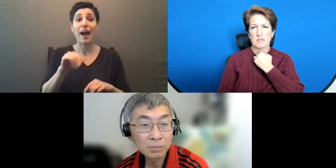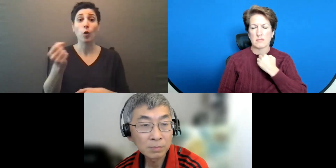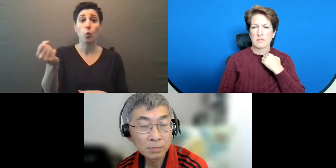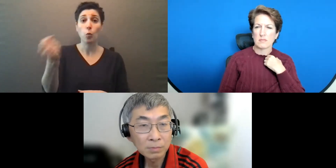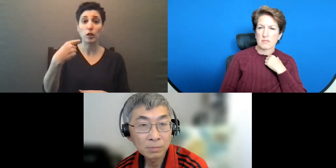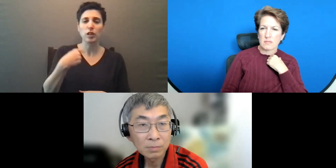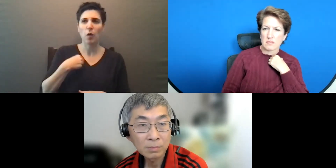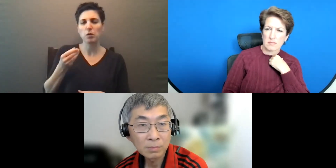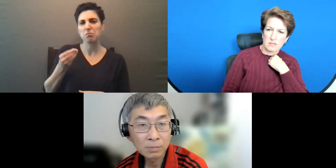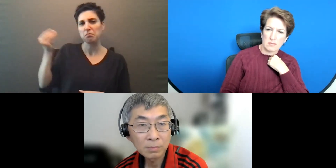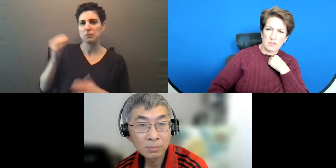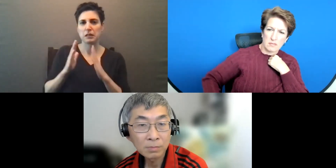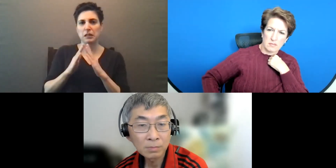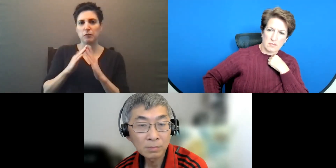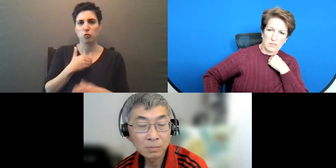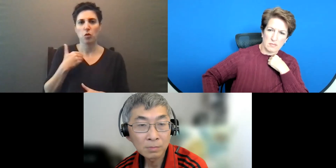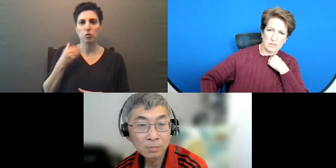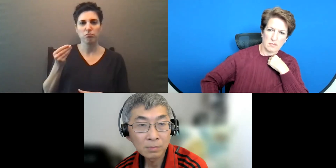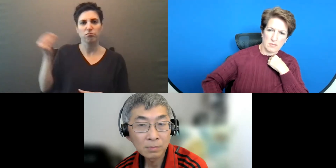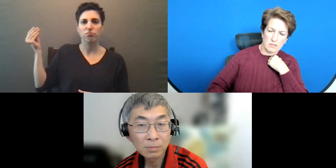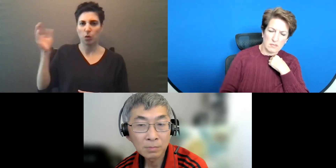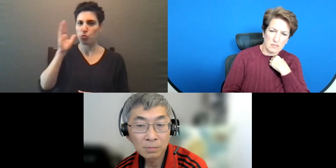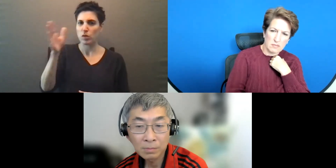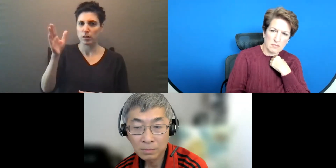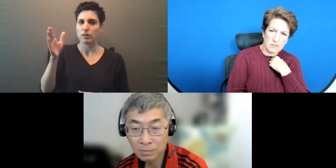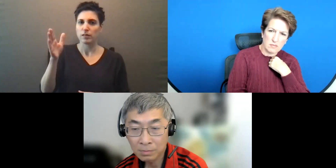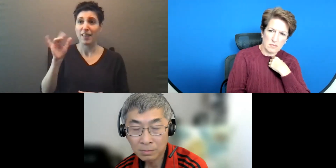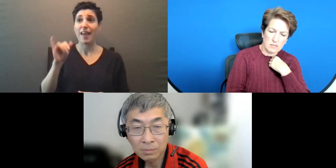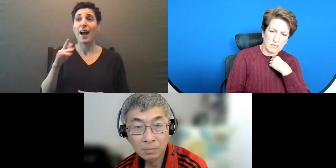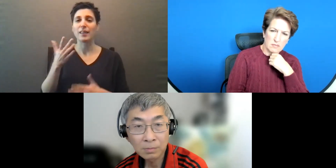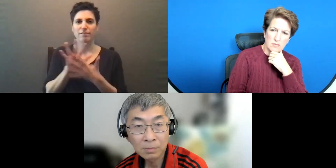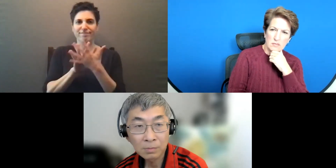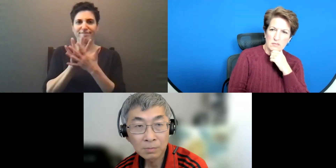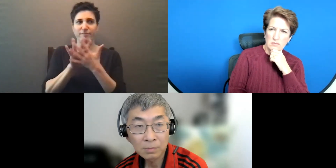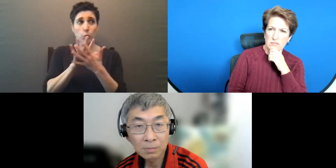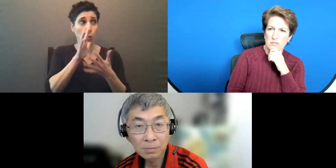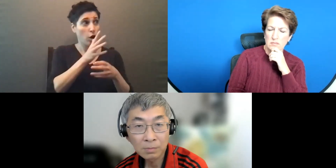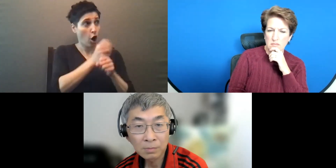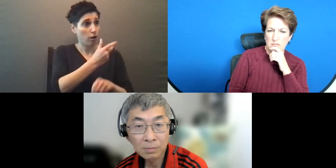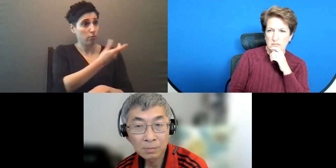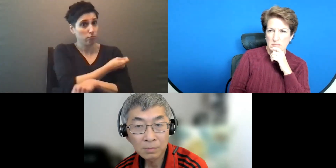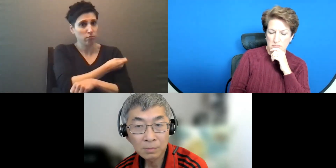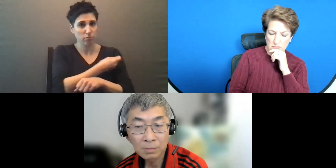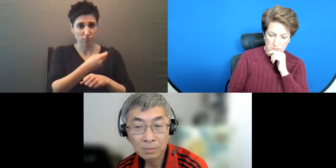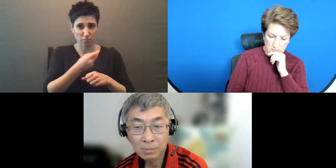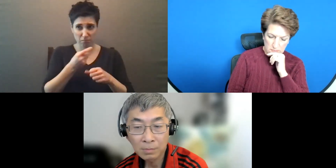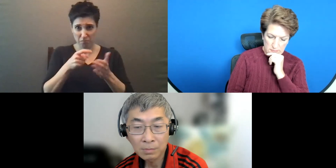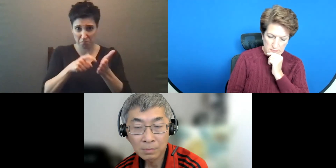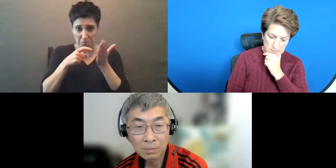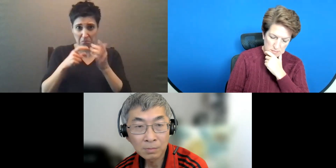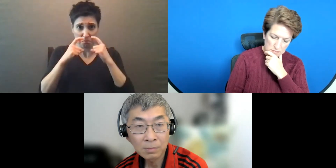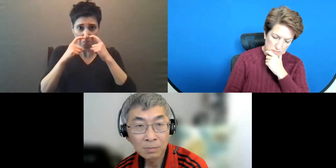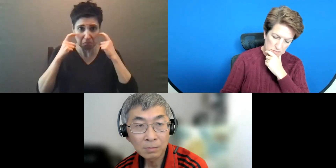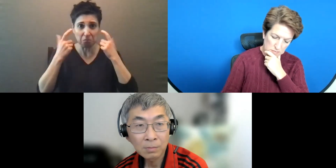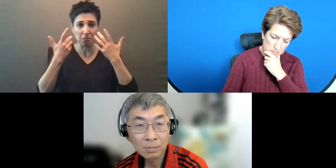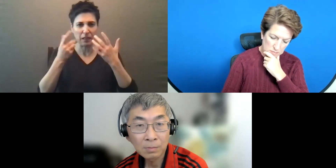of Toronto, because you're right, it's a gray area, but I think it would be good for the city to provide a response as well.